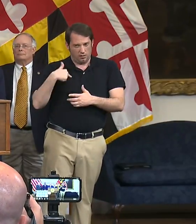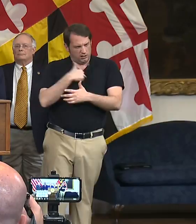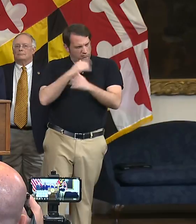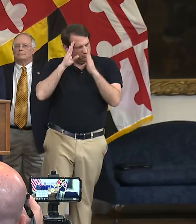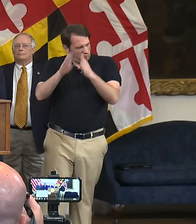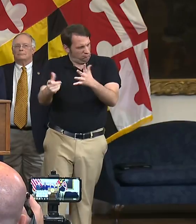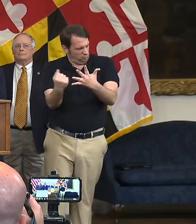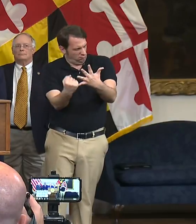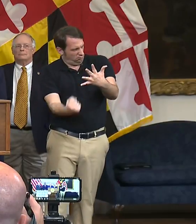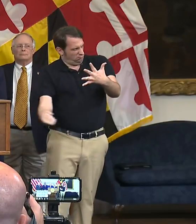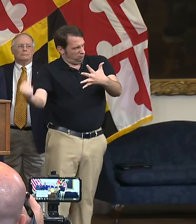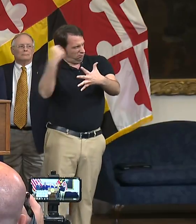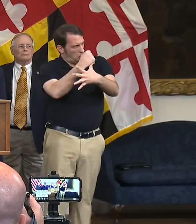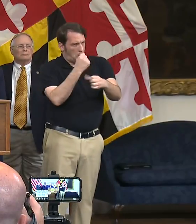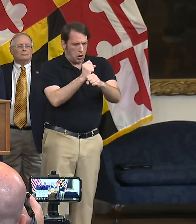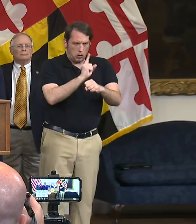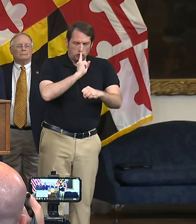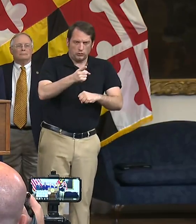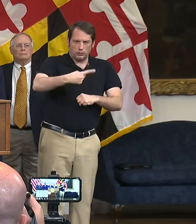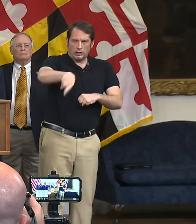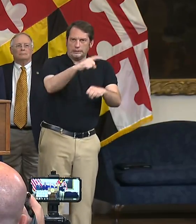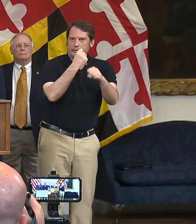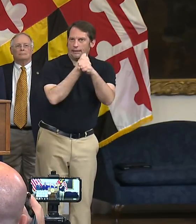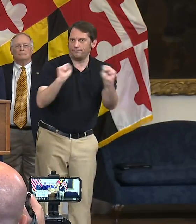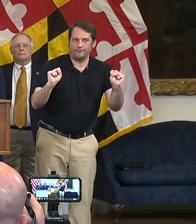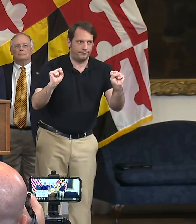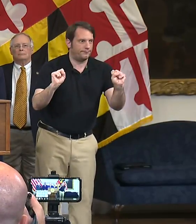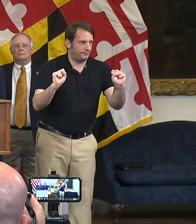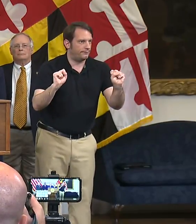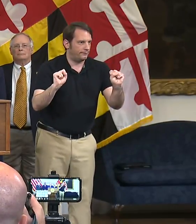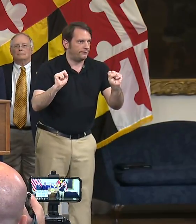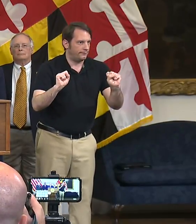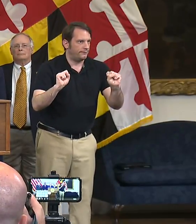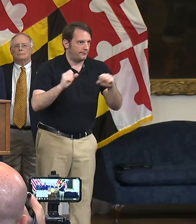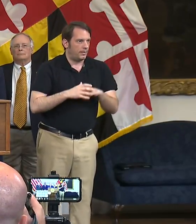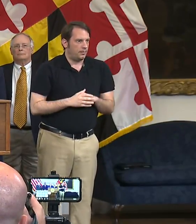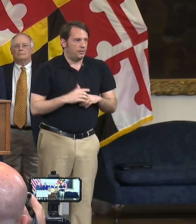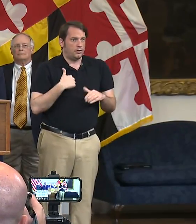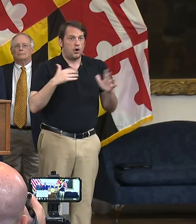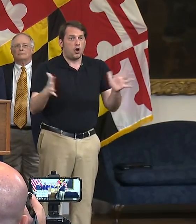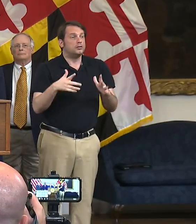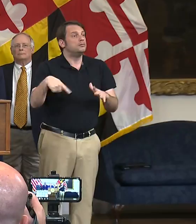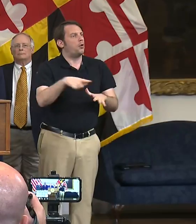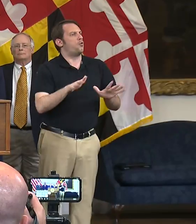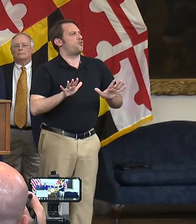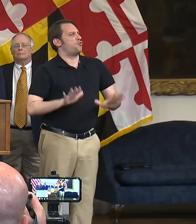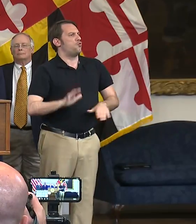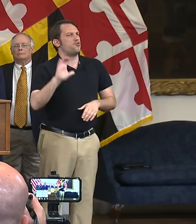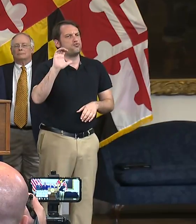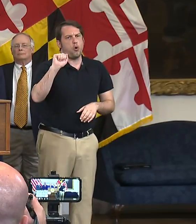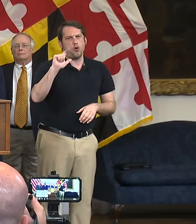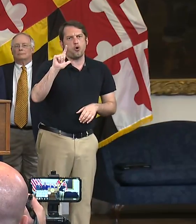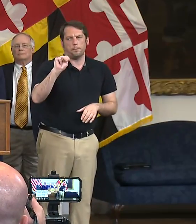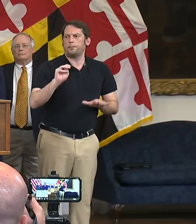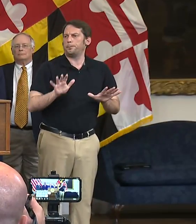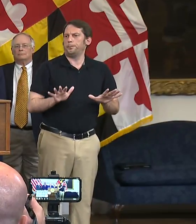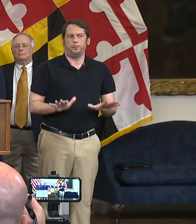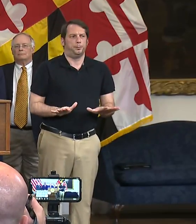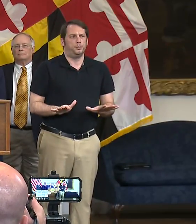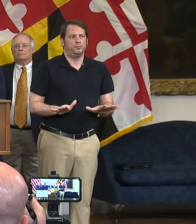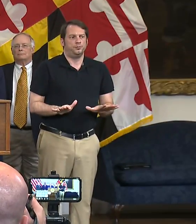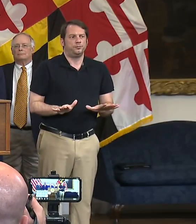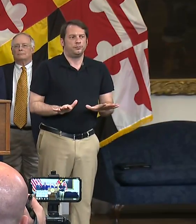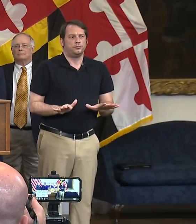the citizens of Maryland to remain calm, but to also take this seriously and to continue to stay